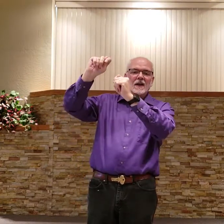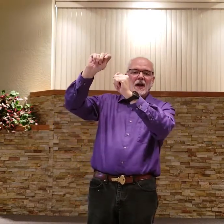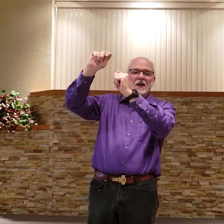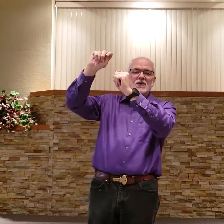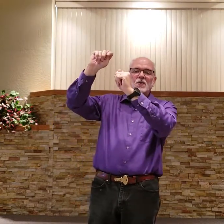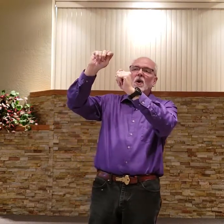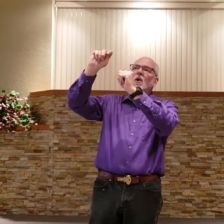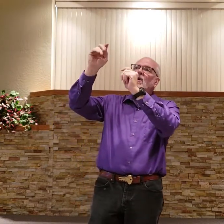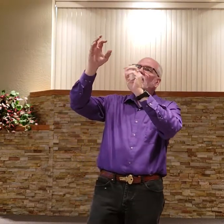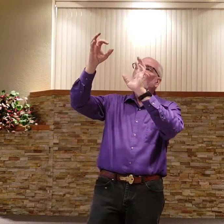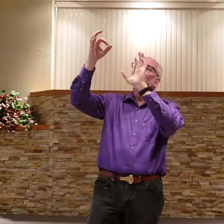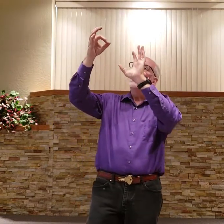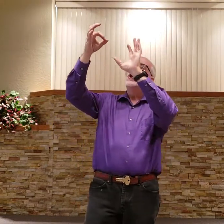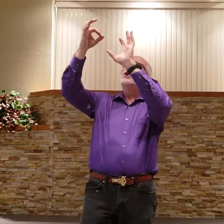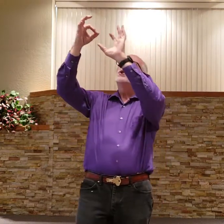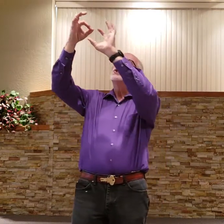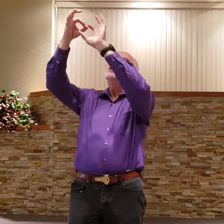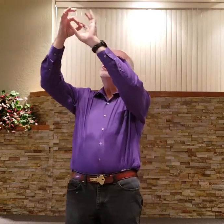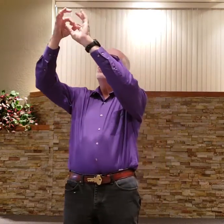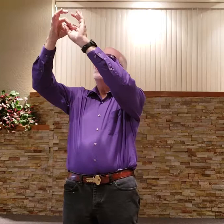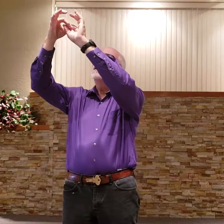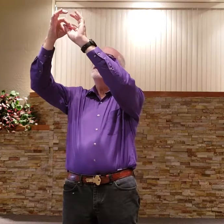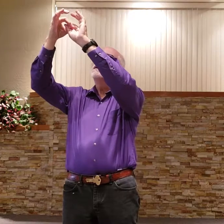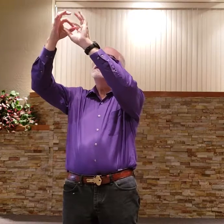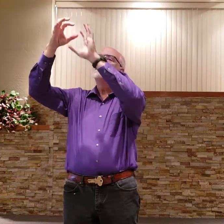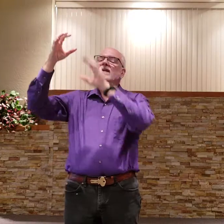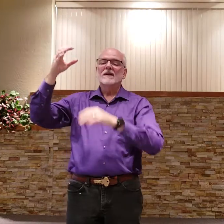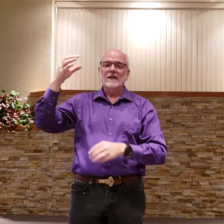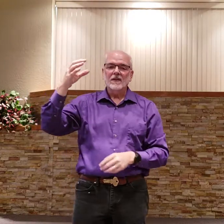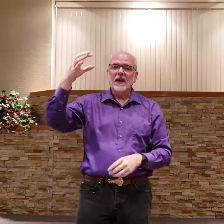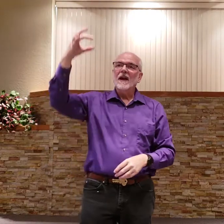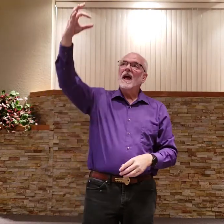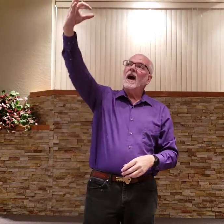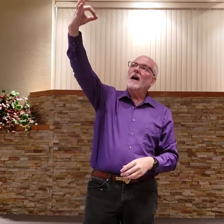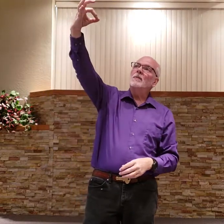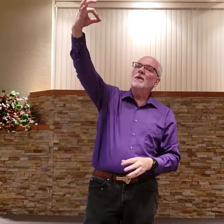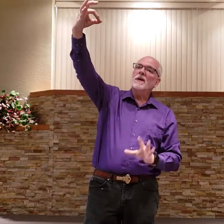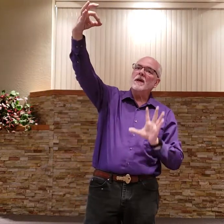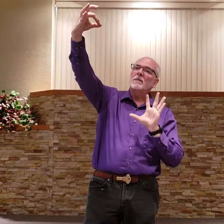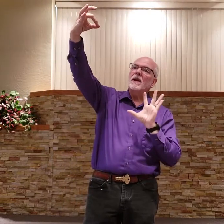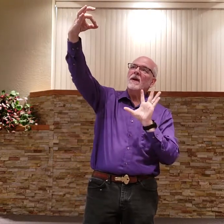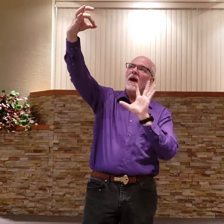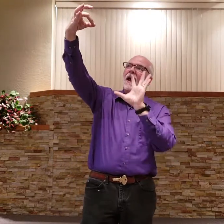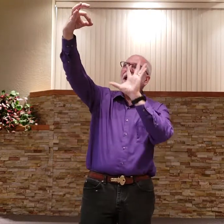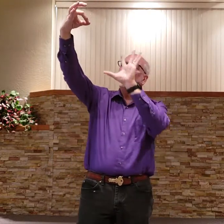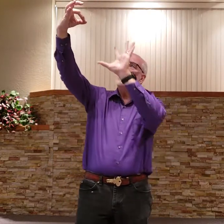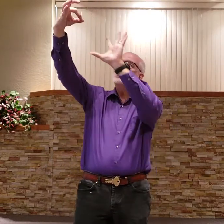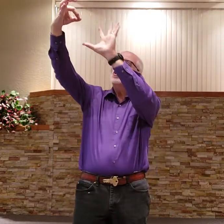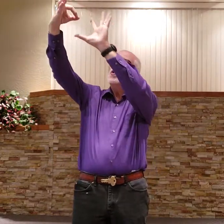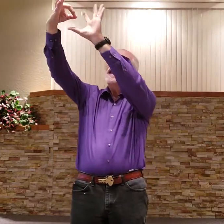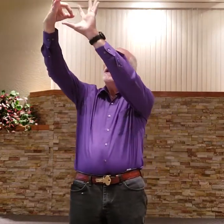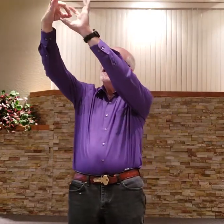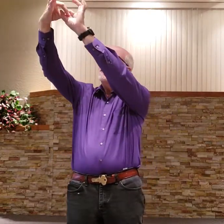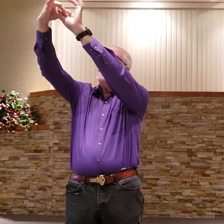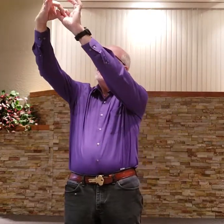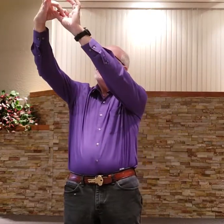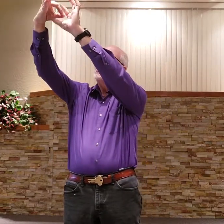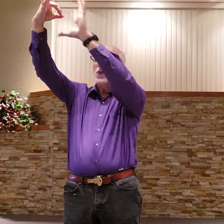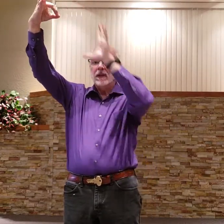I strove to join, okay? I'm going to put this up here, and to join, I'm going to join them